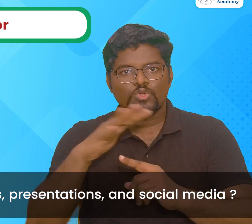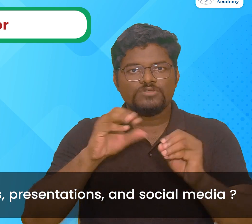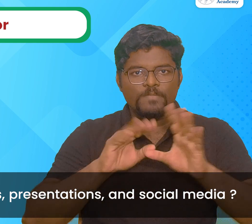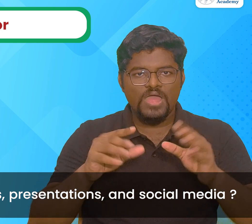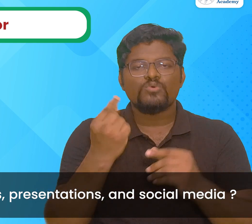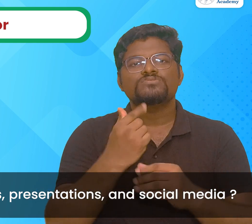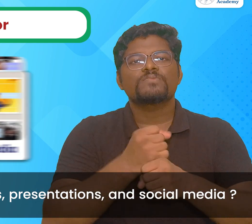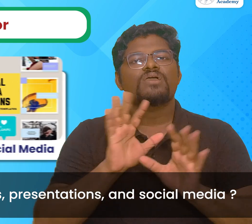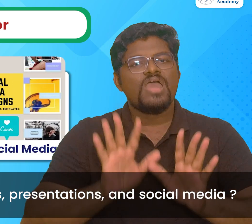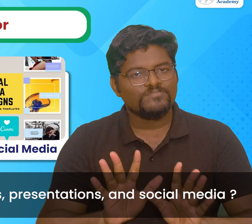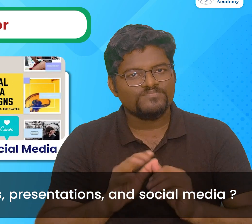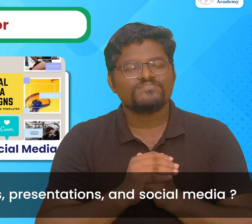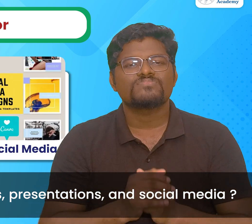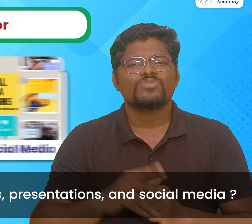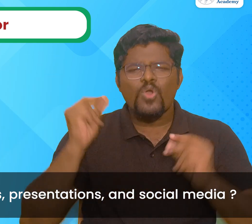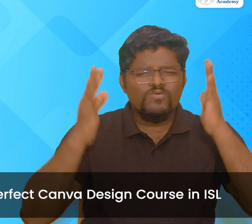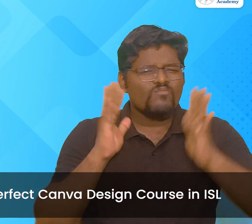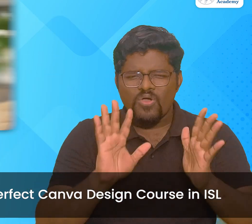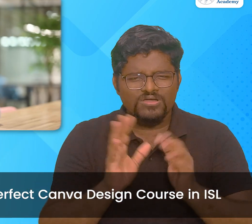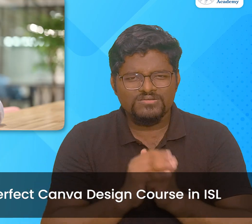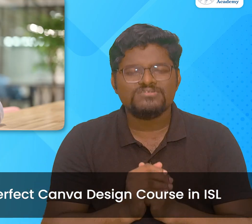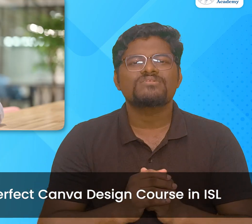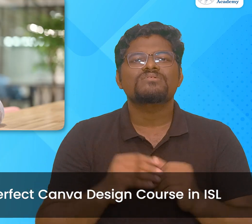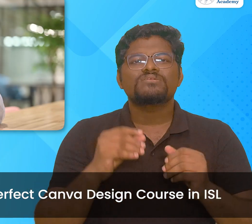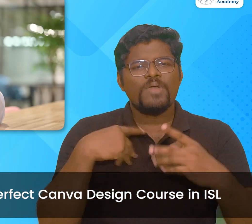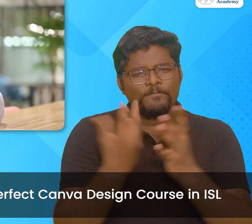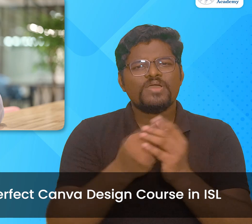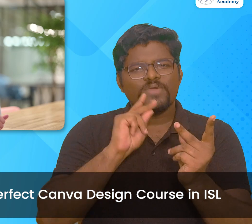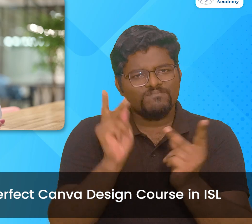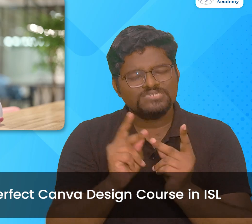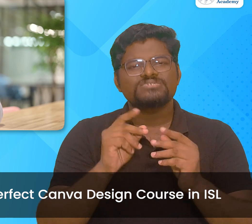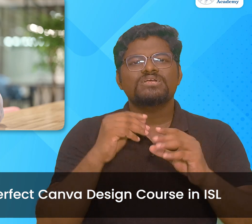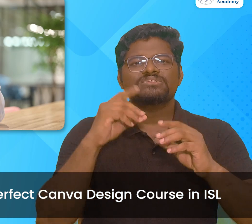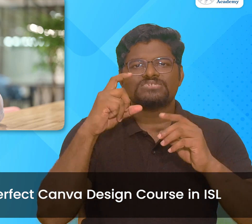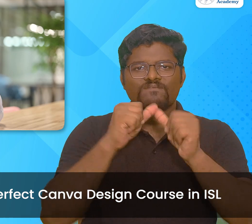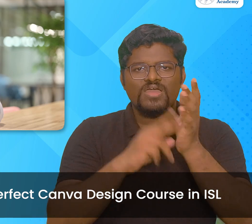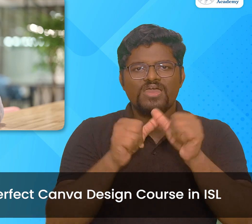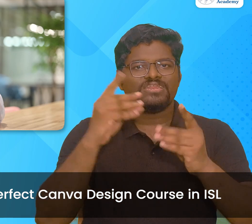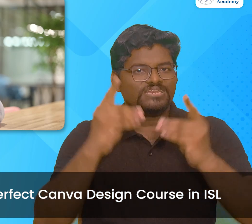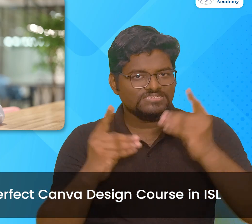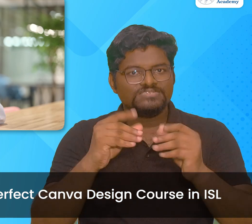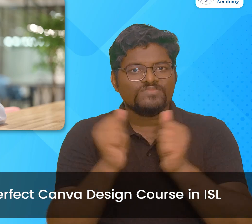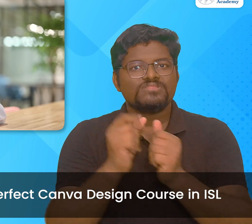presentations, and social media? No worries. We have the perfect Canva design course in ISL.